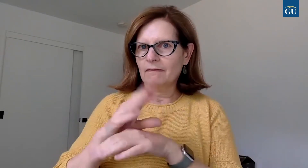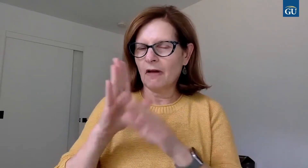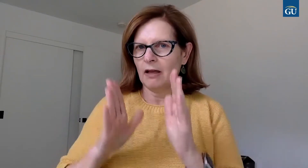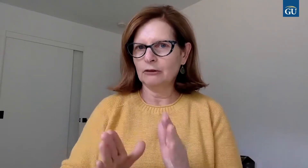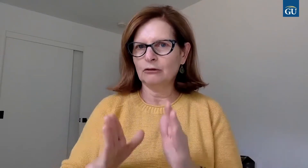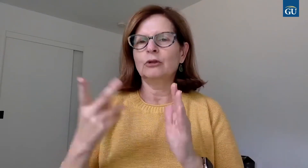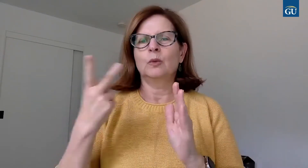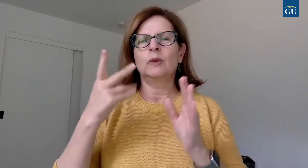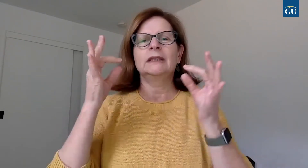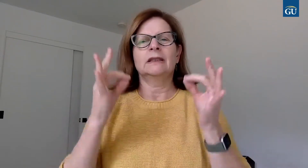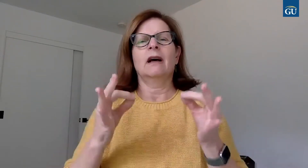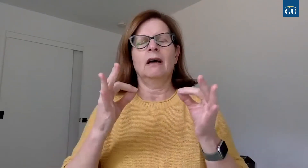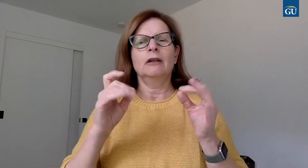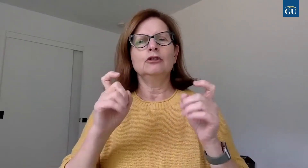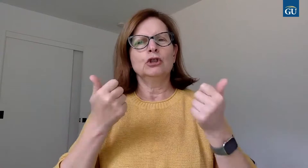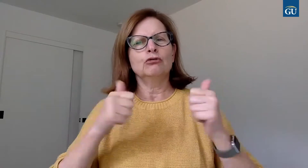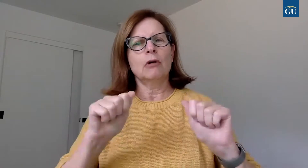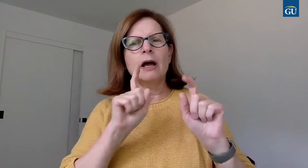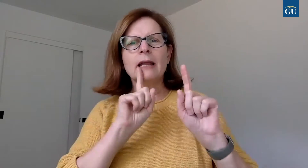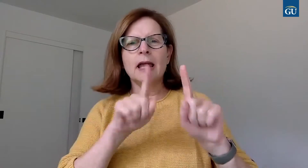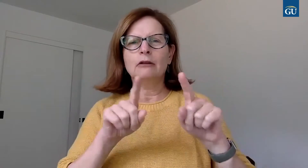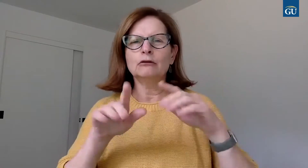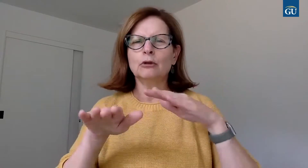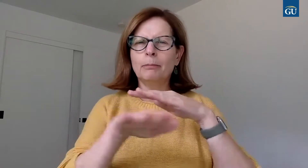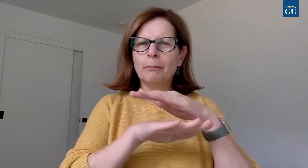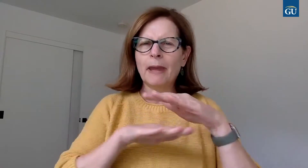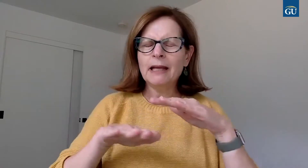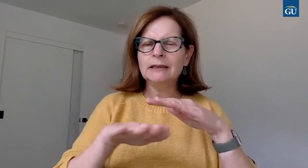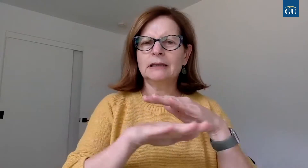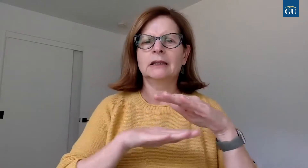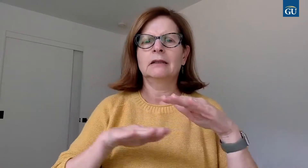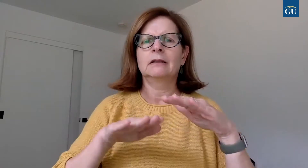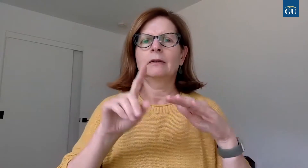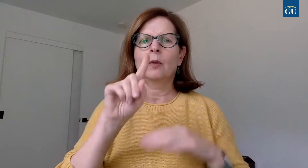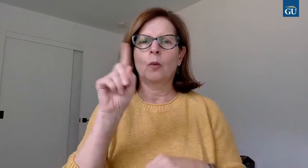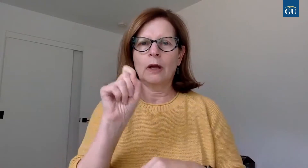I was working with my advisor and we decided to try and answer basic questions.